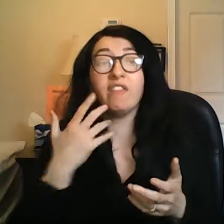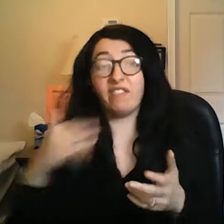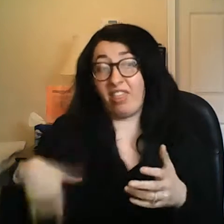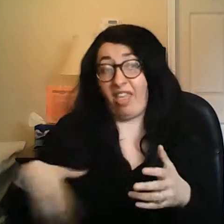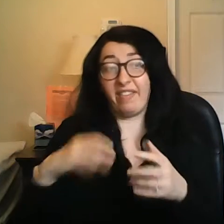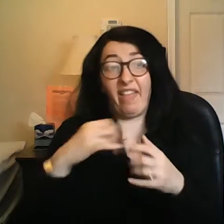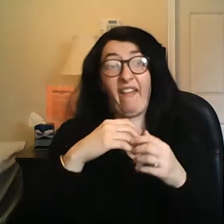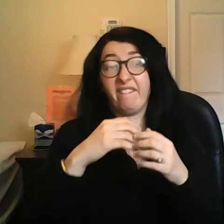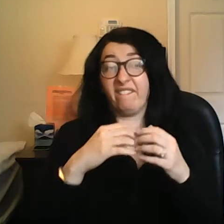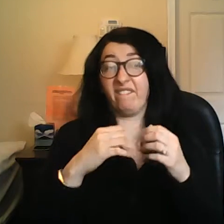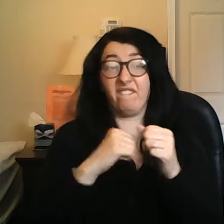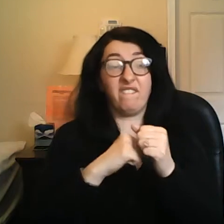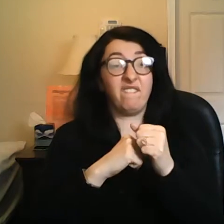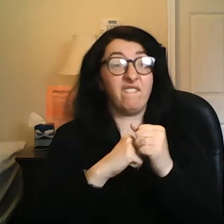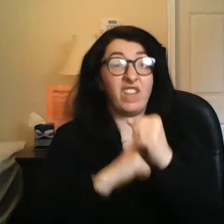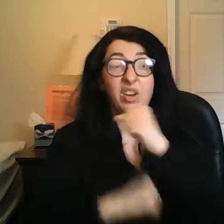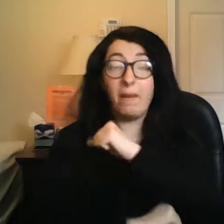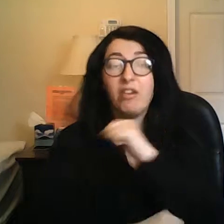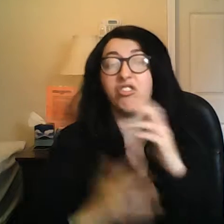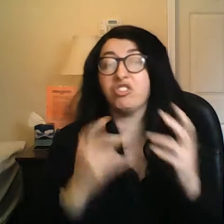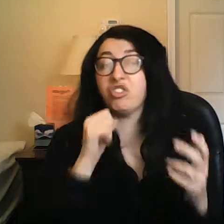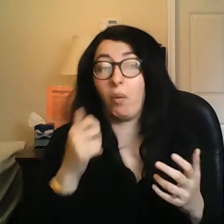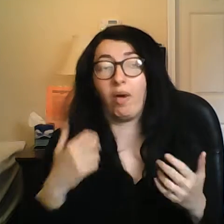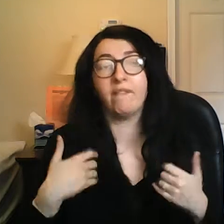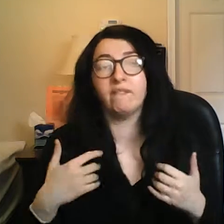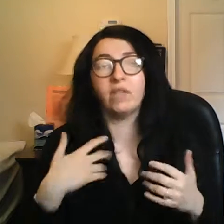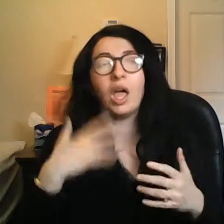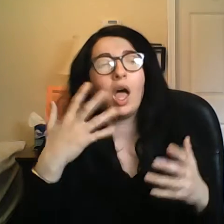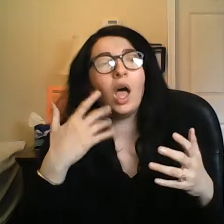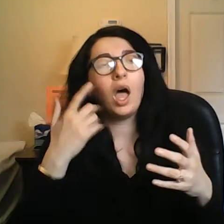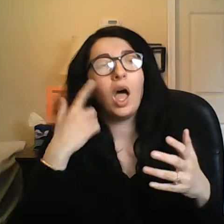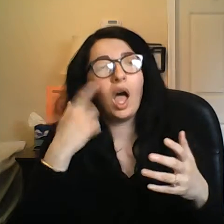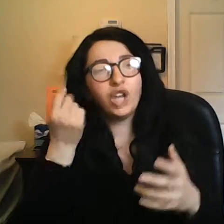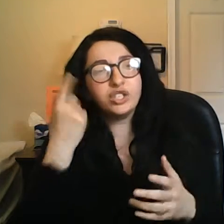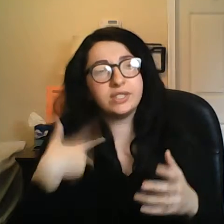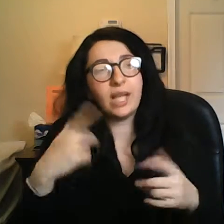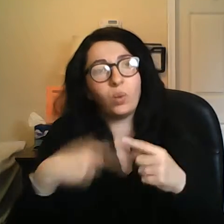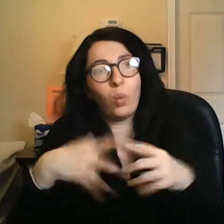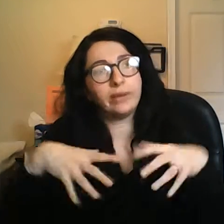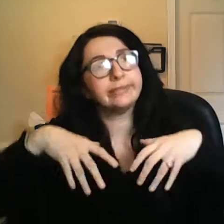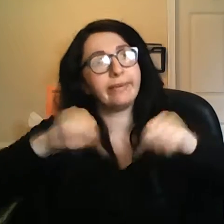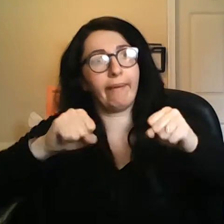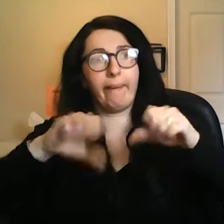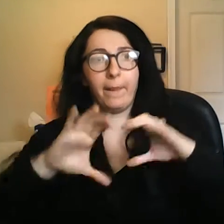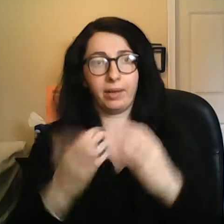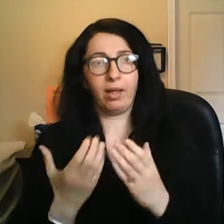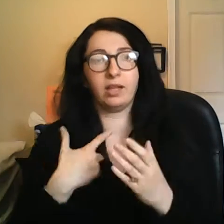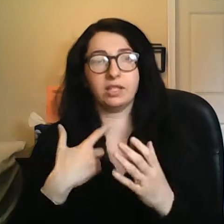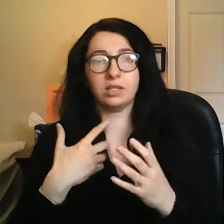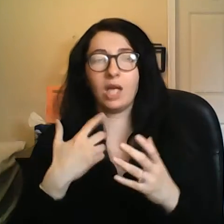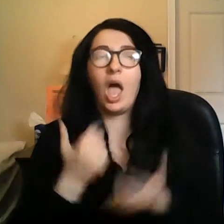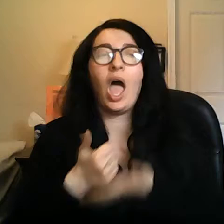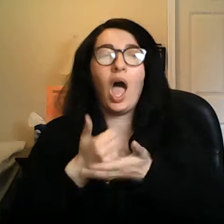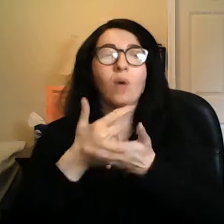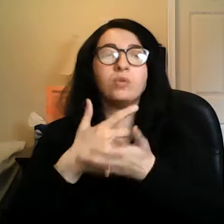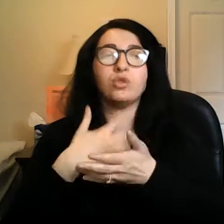some way, shape, or form will definitely help teach you good habits, like form good habits when you're practicing your art, and teach you